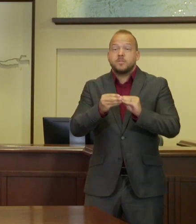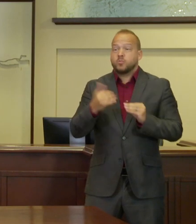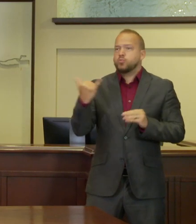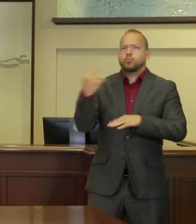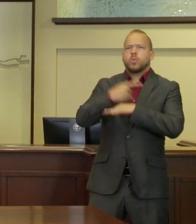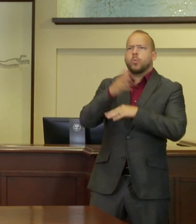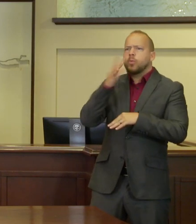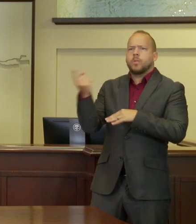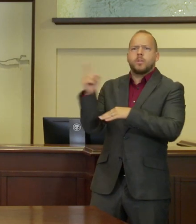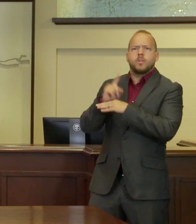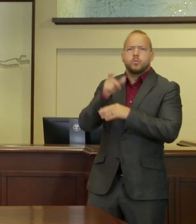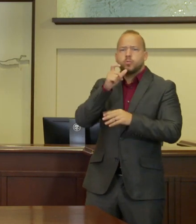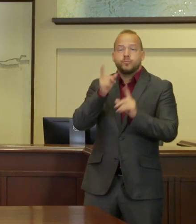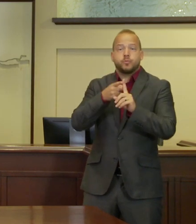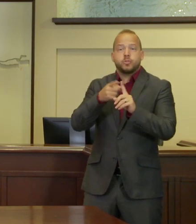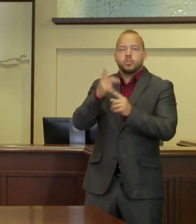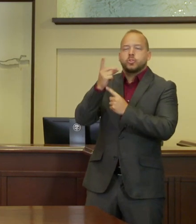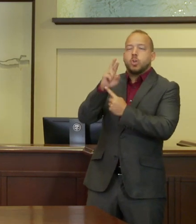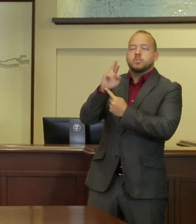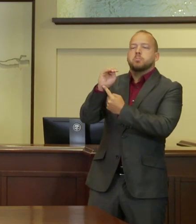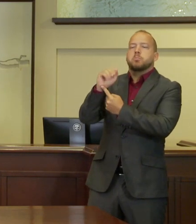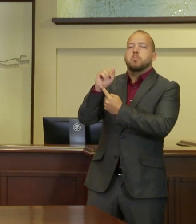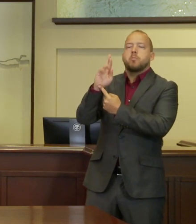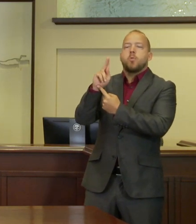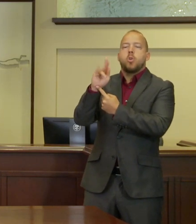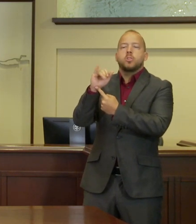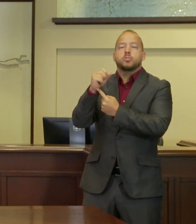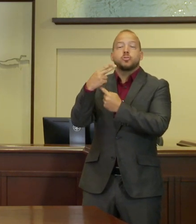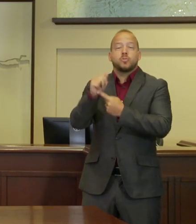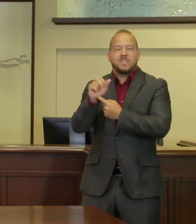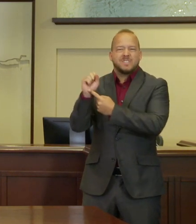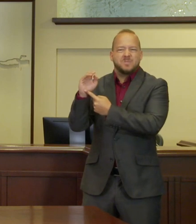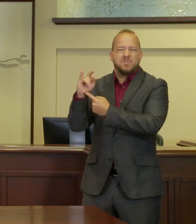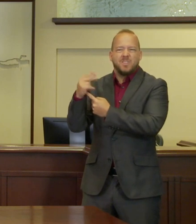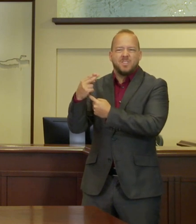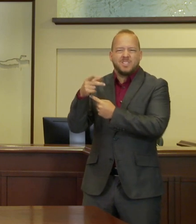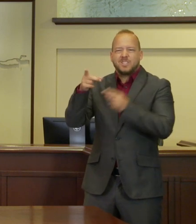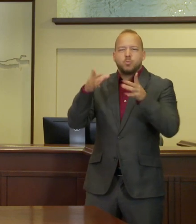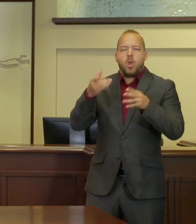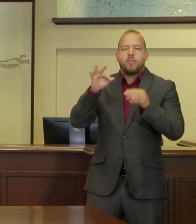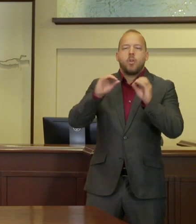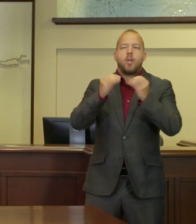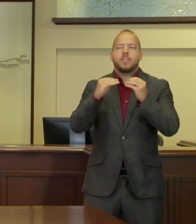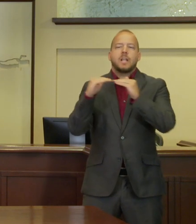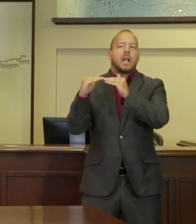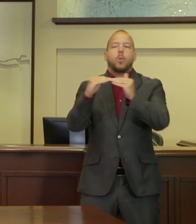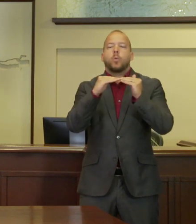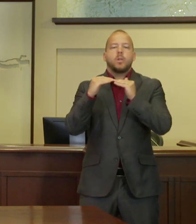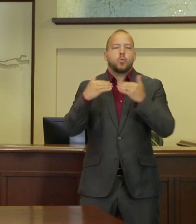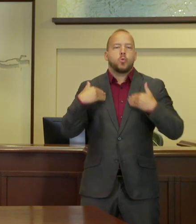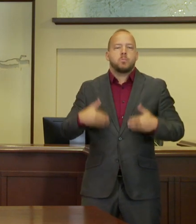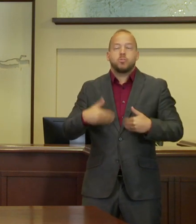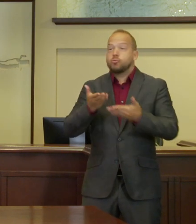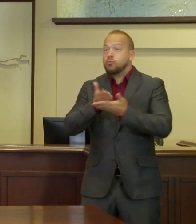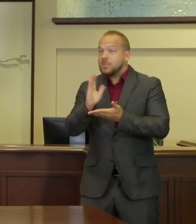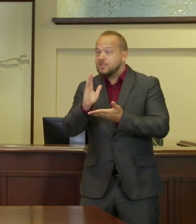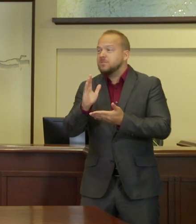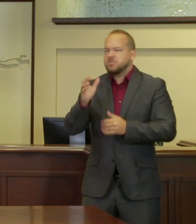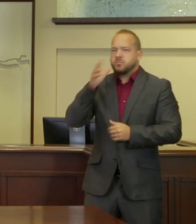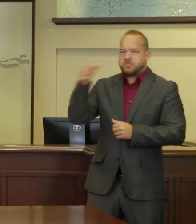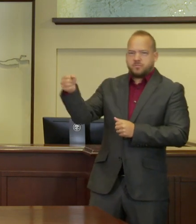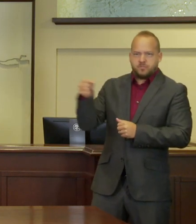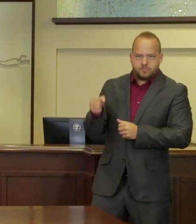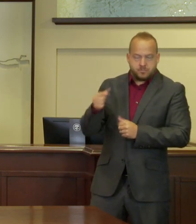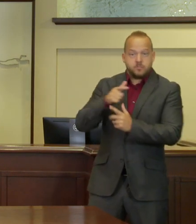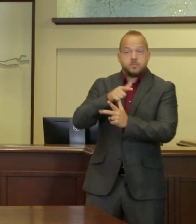start with Dr. Markeisha Smith. She's the director of the Office of Equity and Human Rights for the City of Portland. She'll be followed by Mayor Ted Wheeler